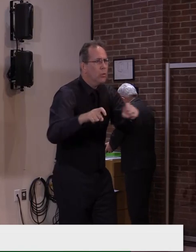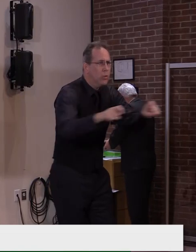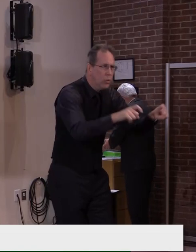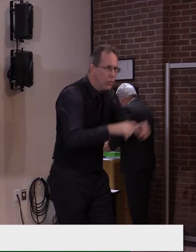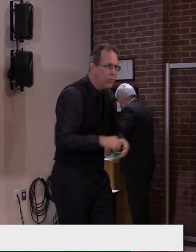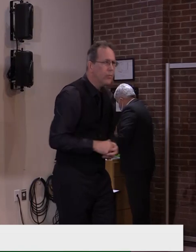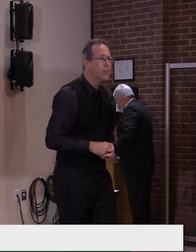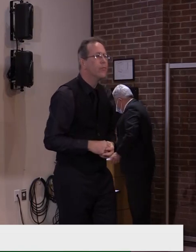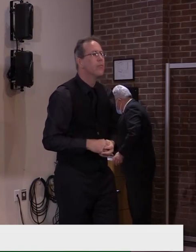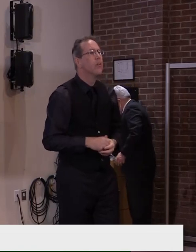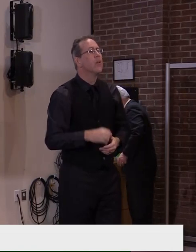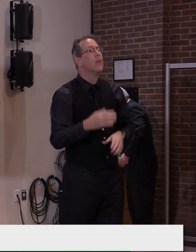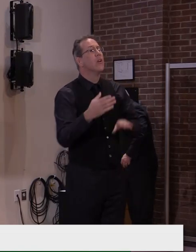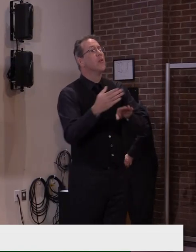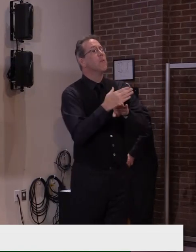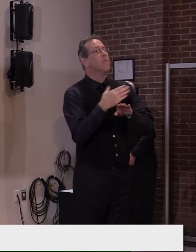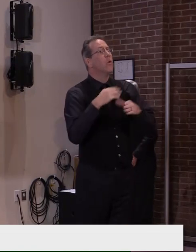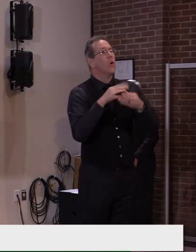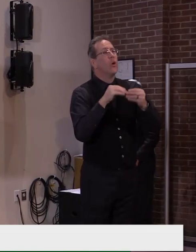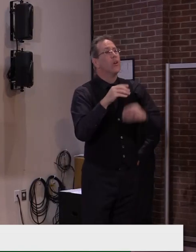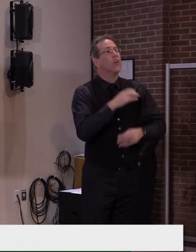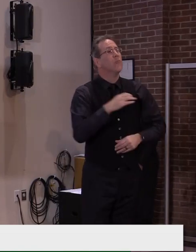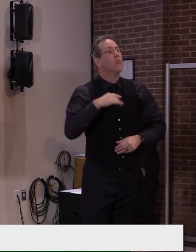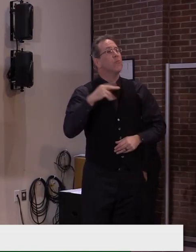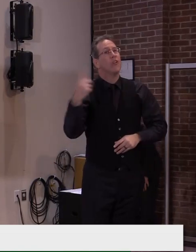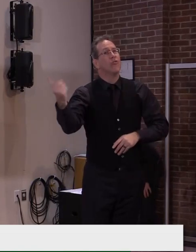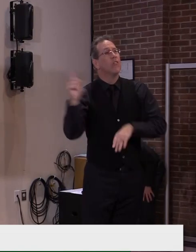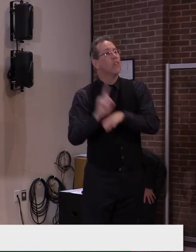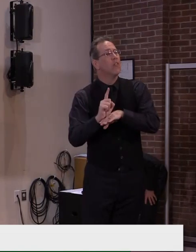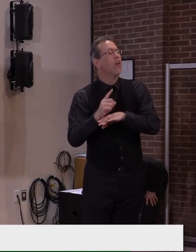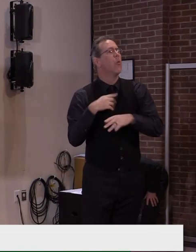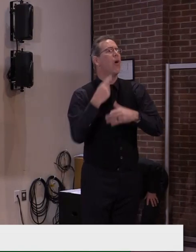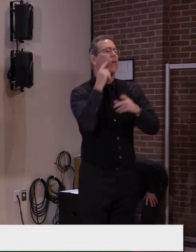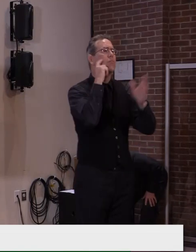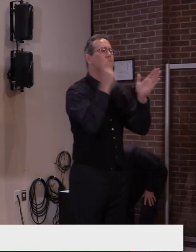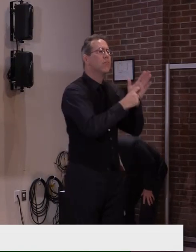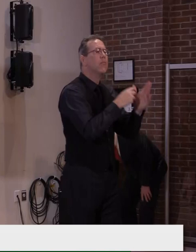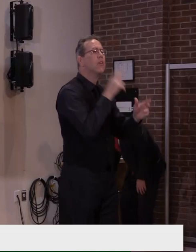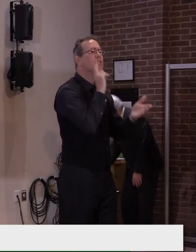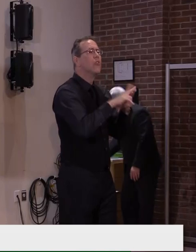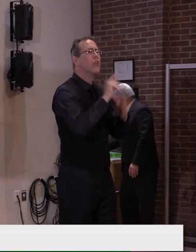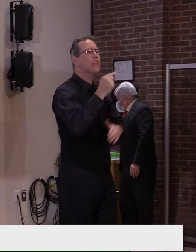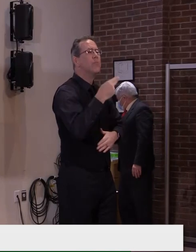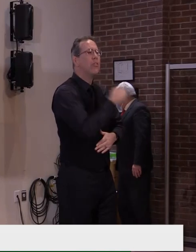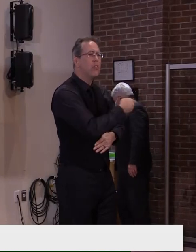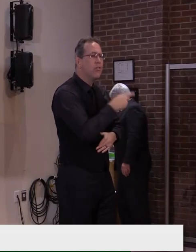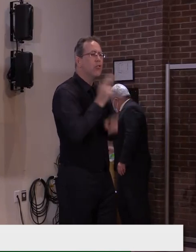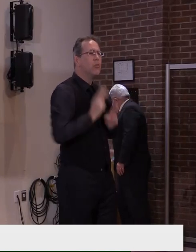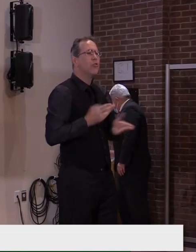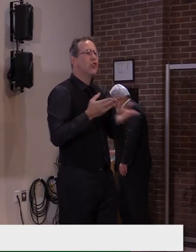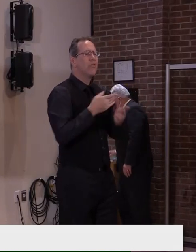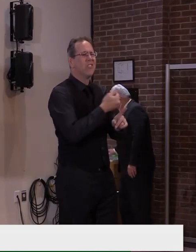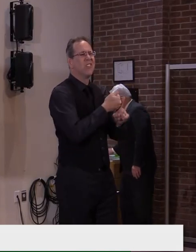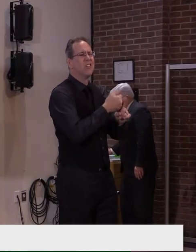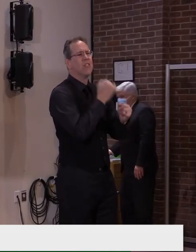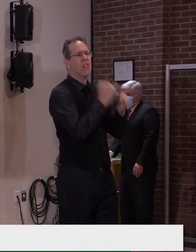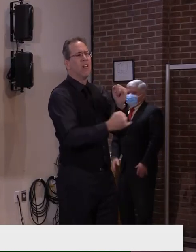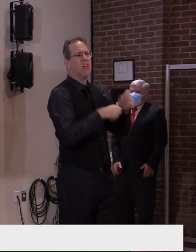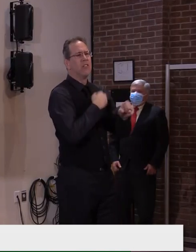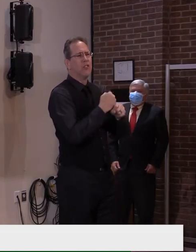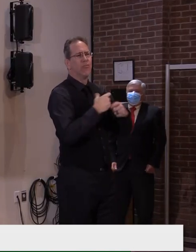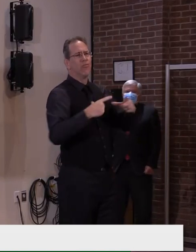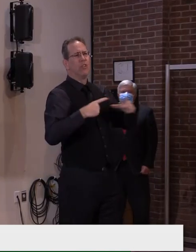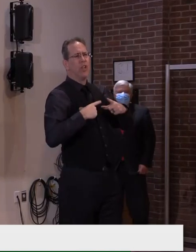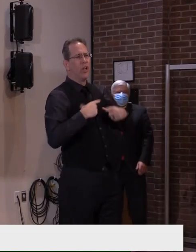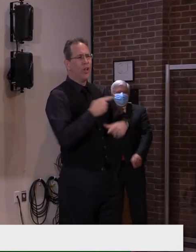is Secretary Smith's final week as Secretary of Human Services. He promised me his farewell address wouldn't be as long as